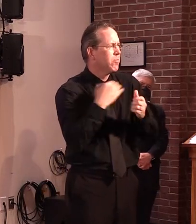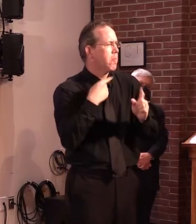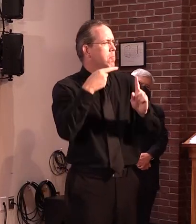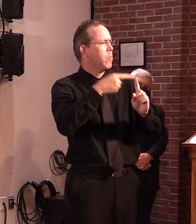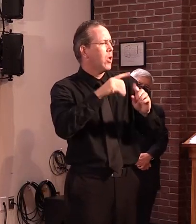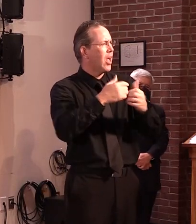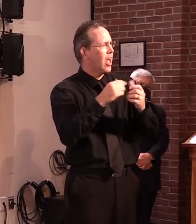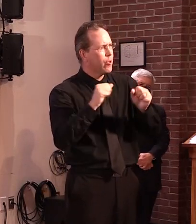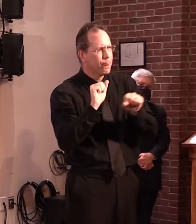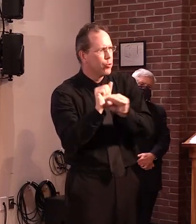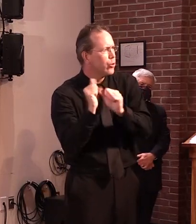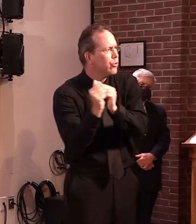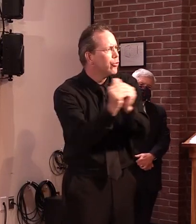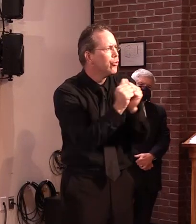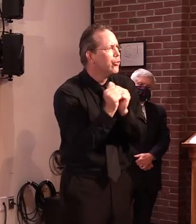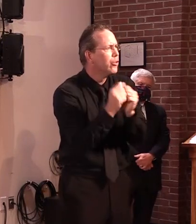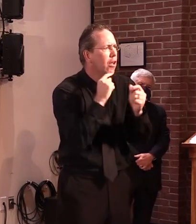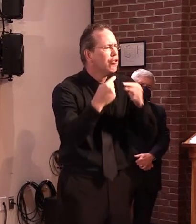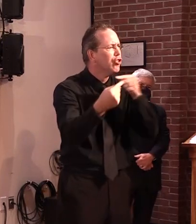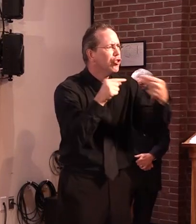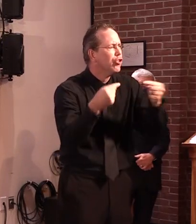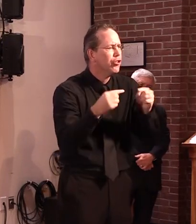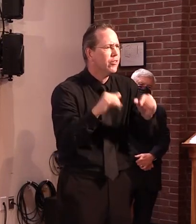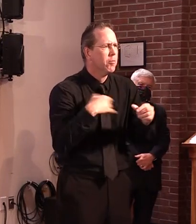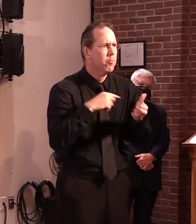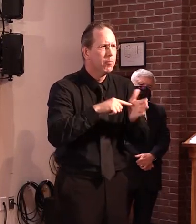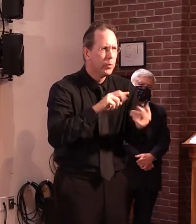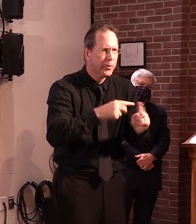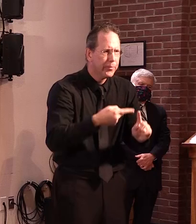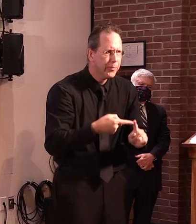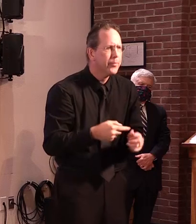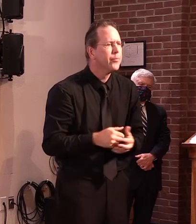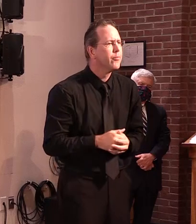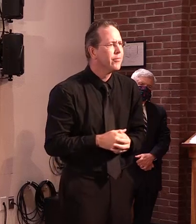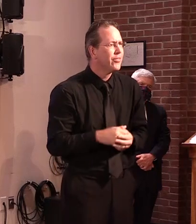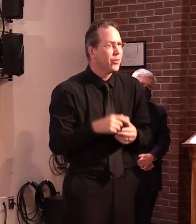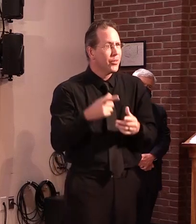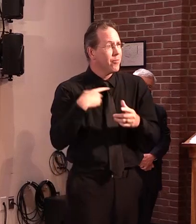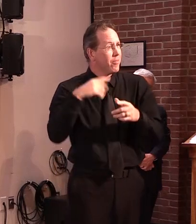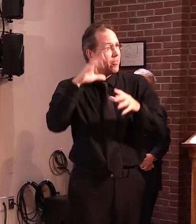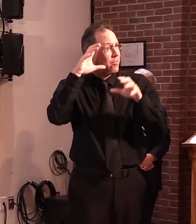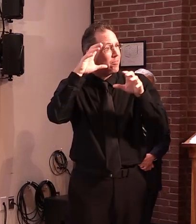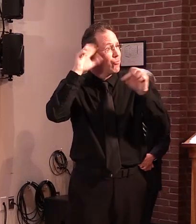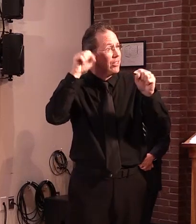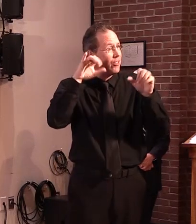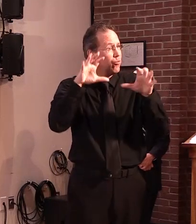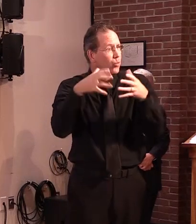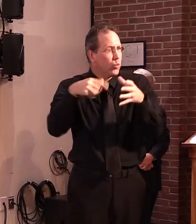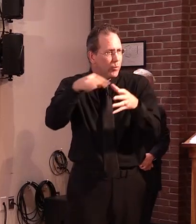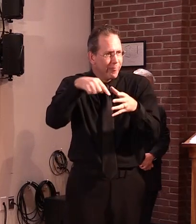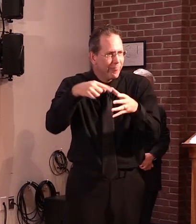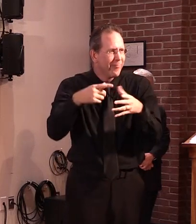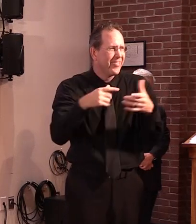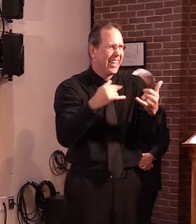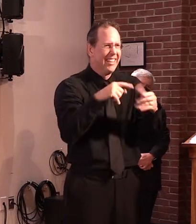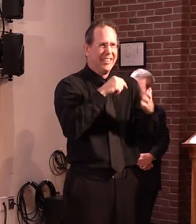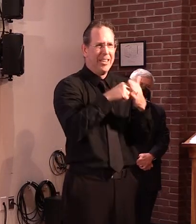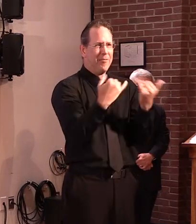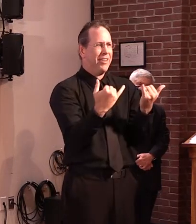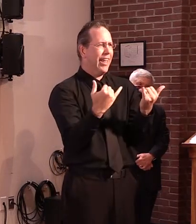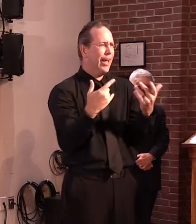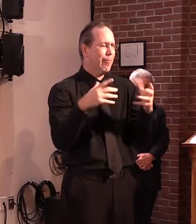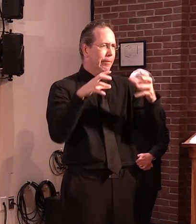really differs from administration to administration, but in fairness to any given administration, it also refers to